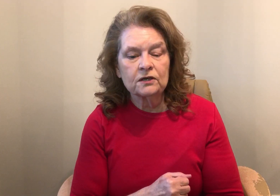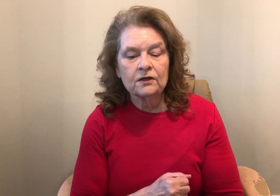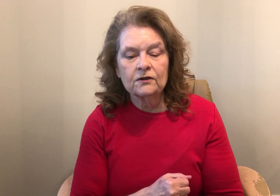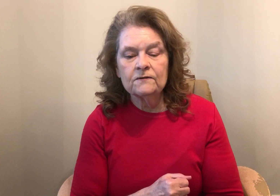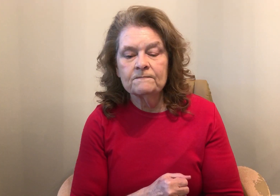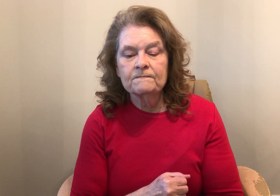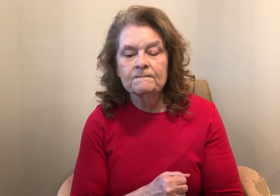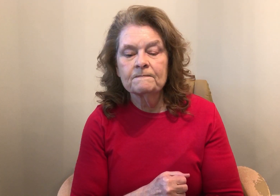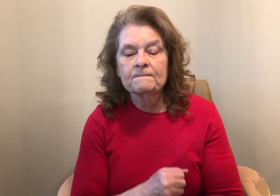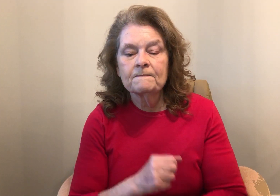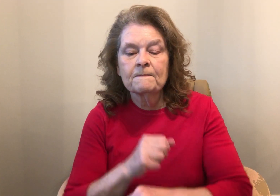Counselor.